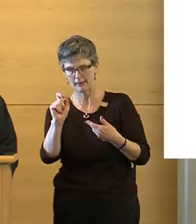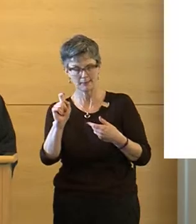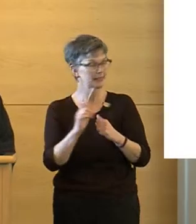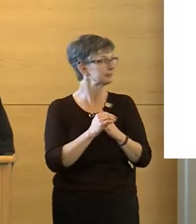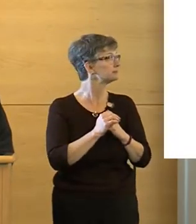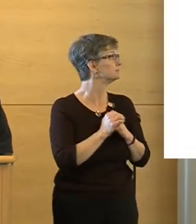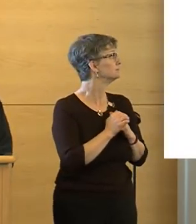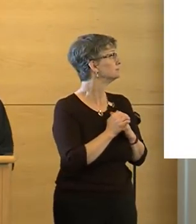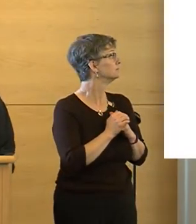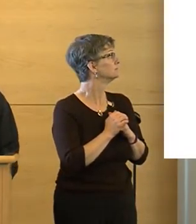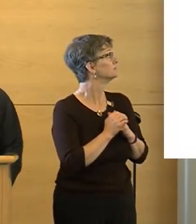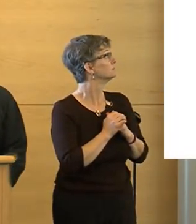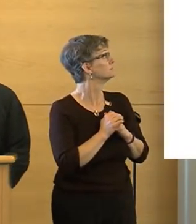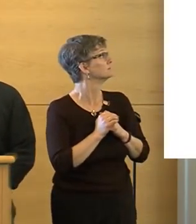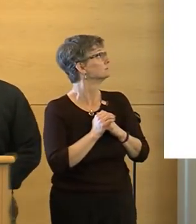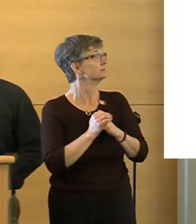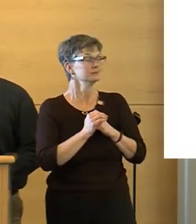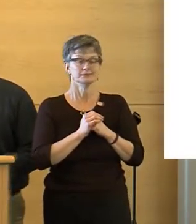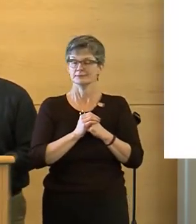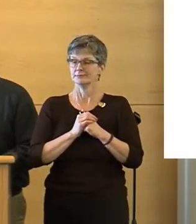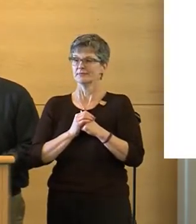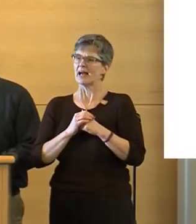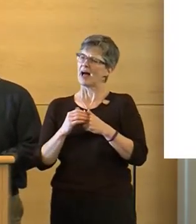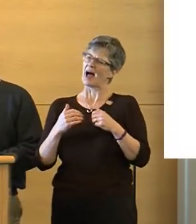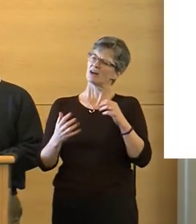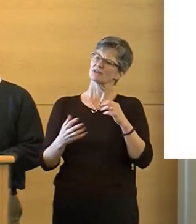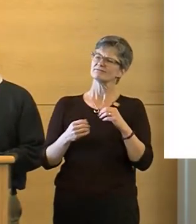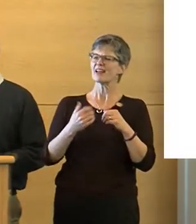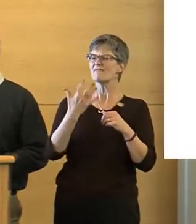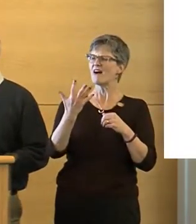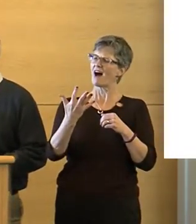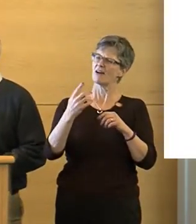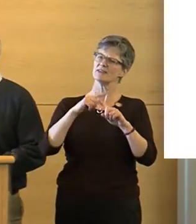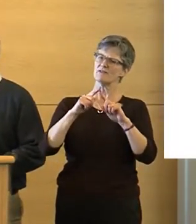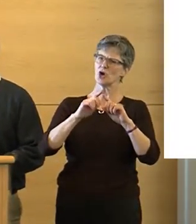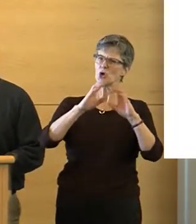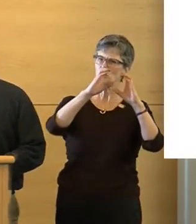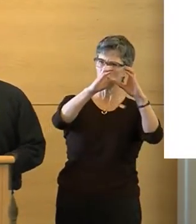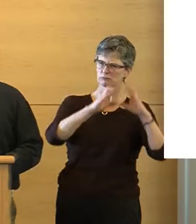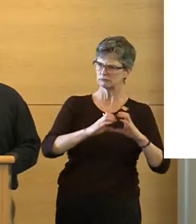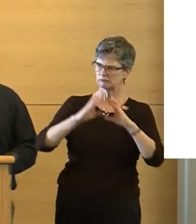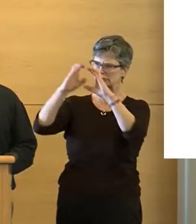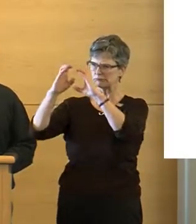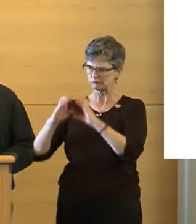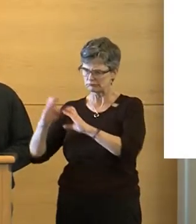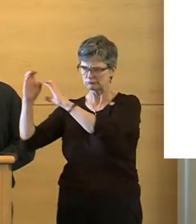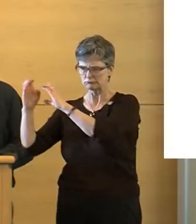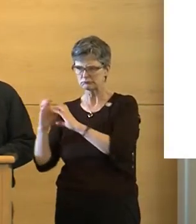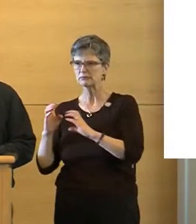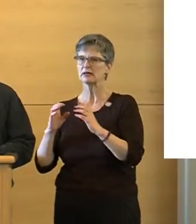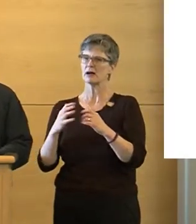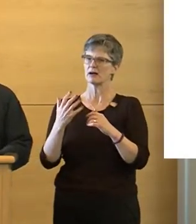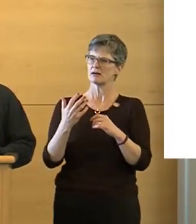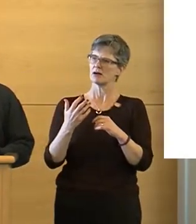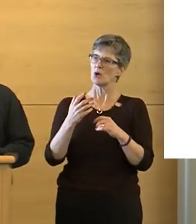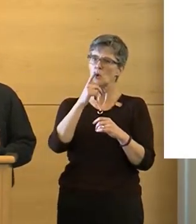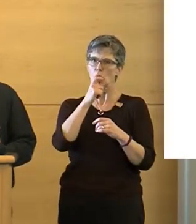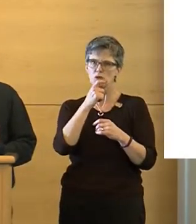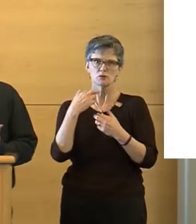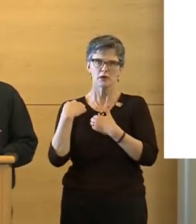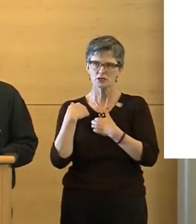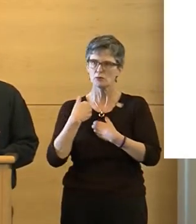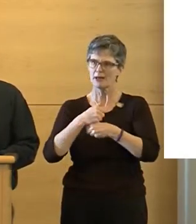the day is, who's responsible for this? And also, this is a way for me to get to know the audience a little bit. But there